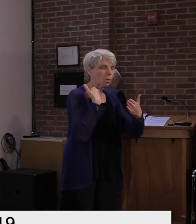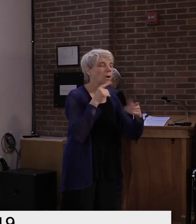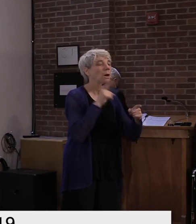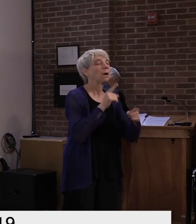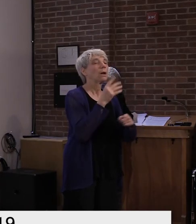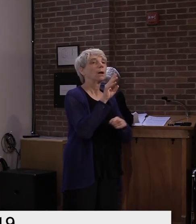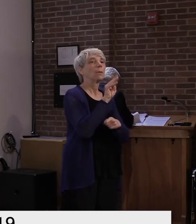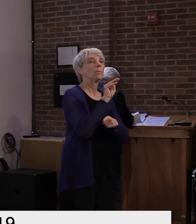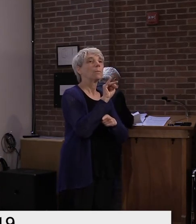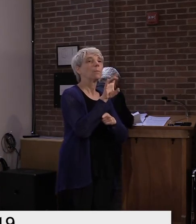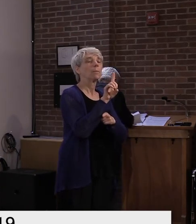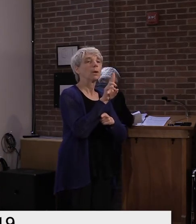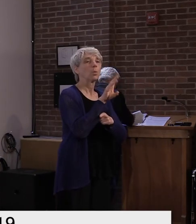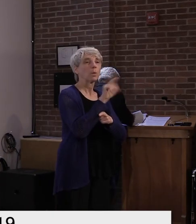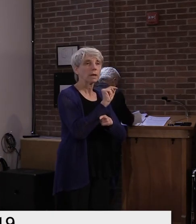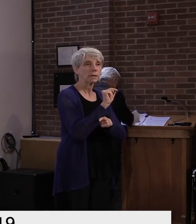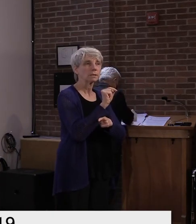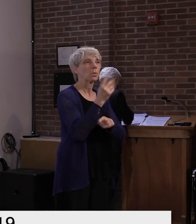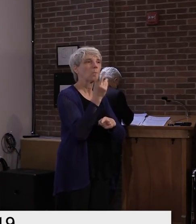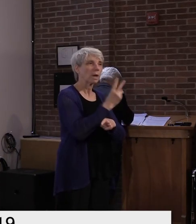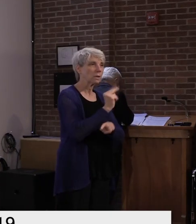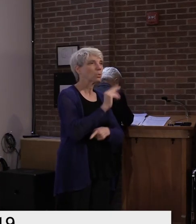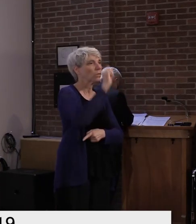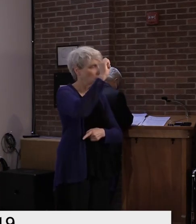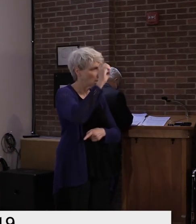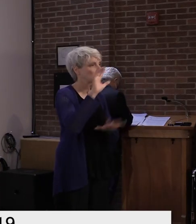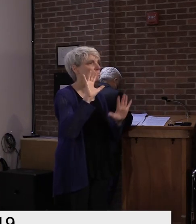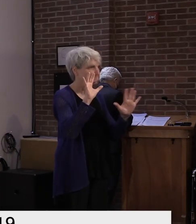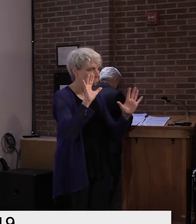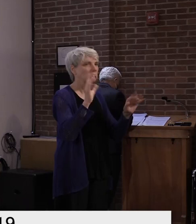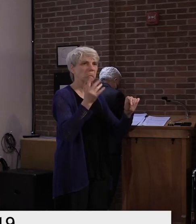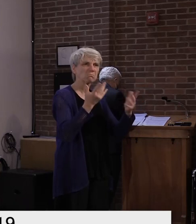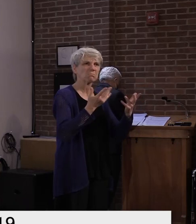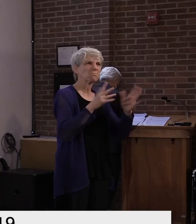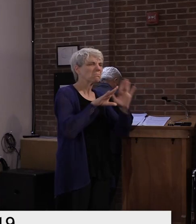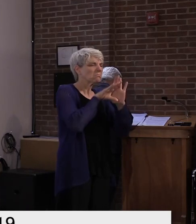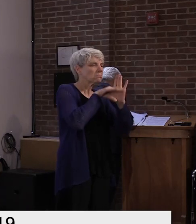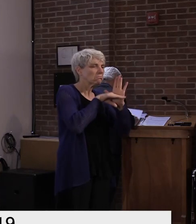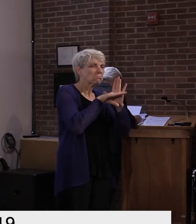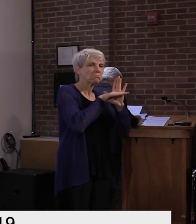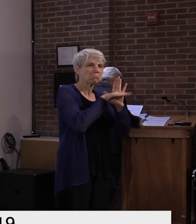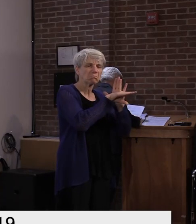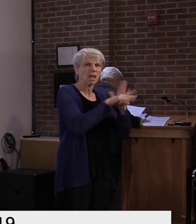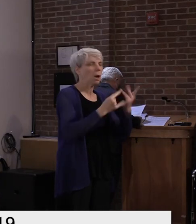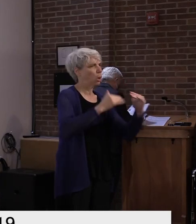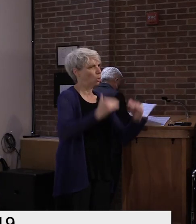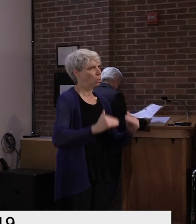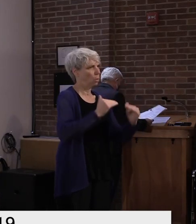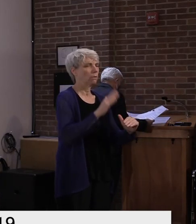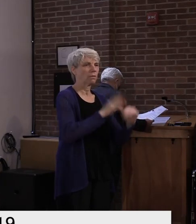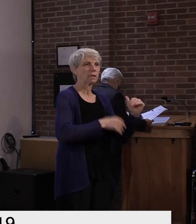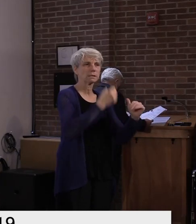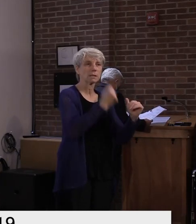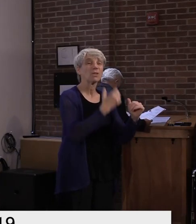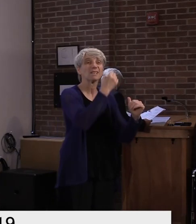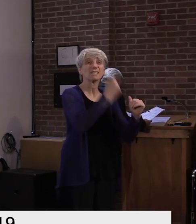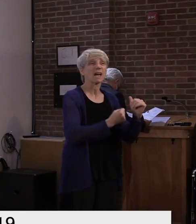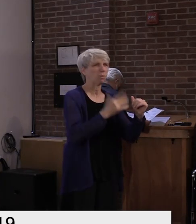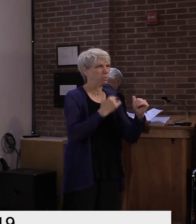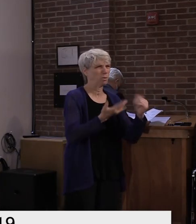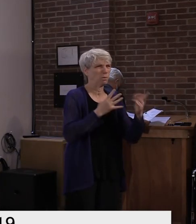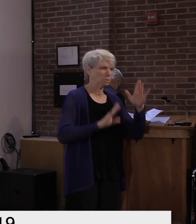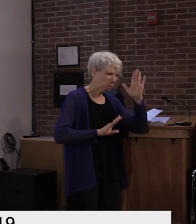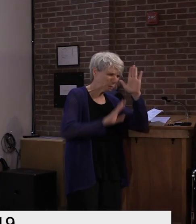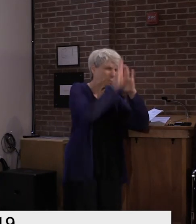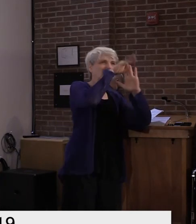the Midwest, the West, and the Northeast continue to trend pretty steady and considerably lower still than the daily case counts